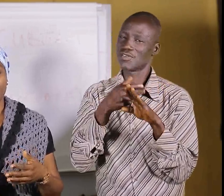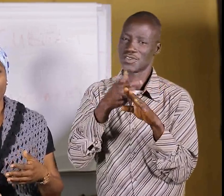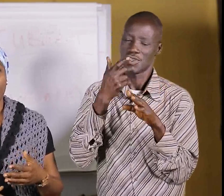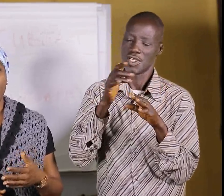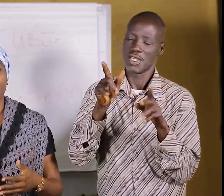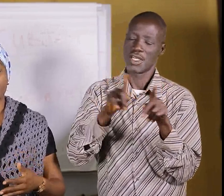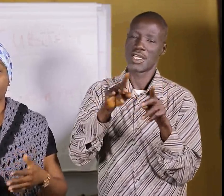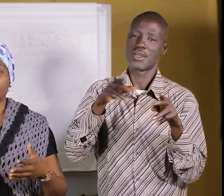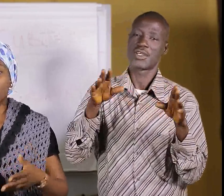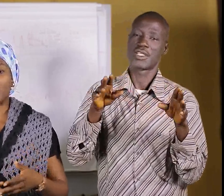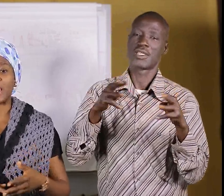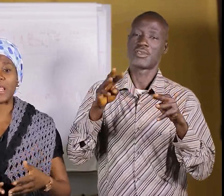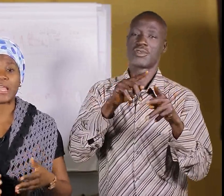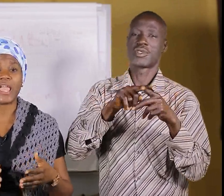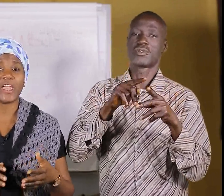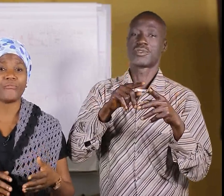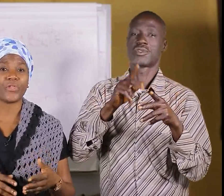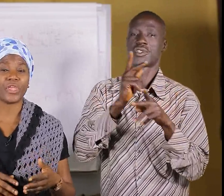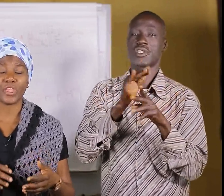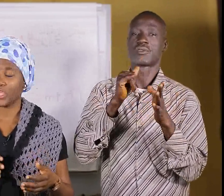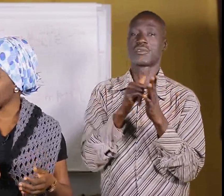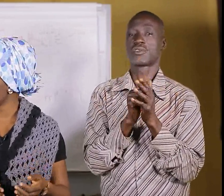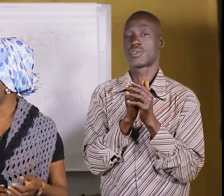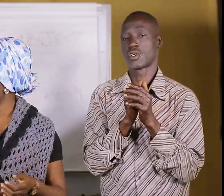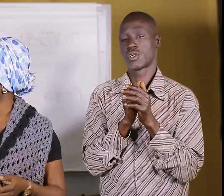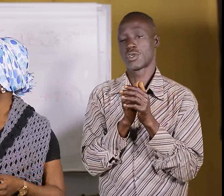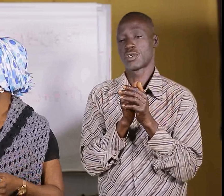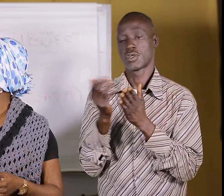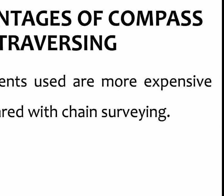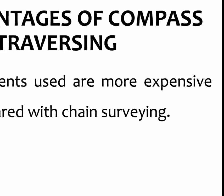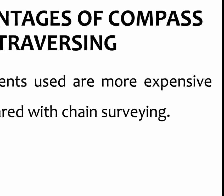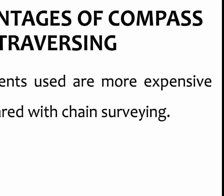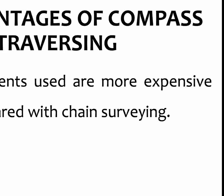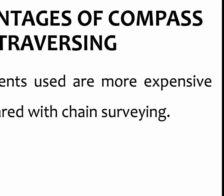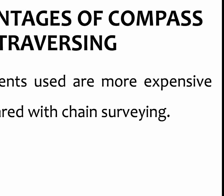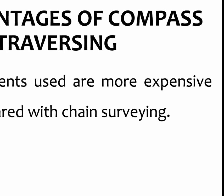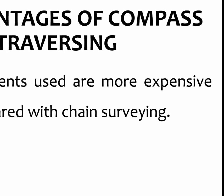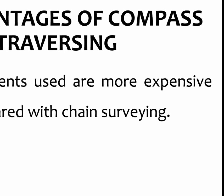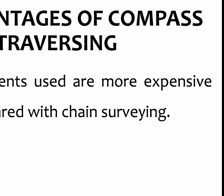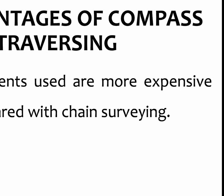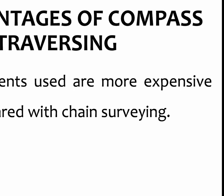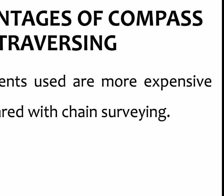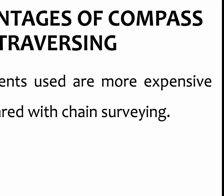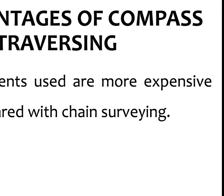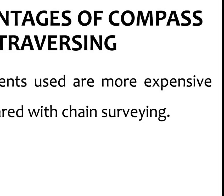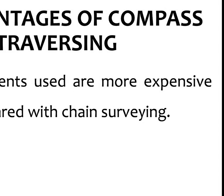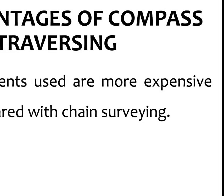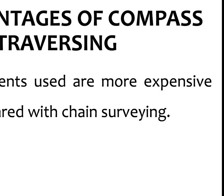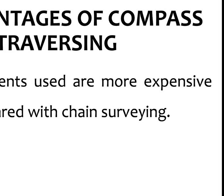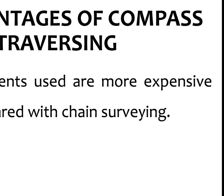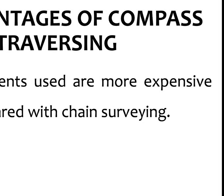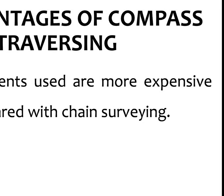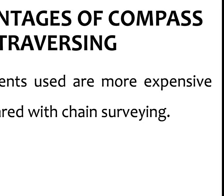other methods where you have to keep on dragging heavy equipments. What then are the disadvantages